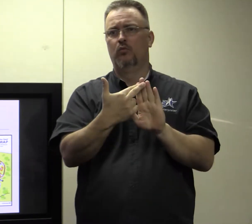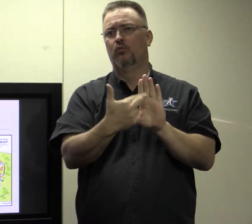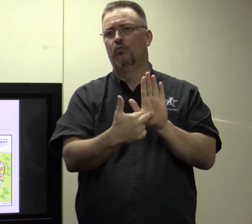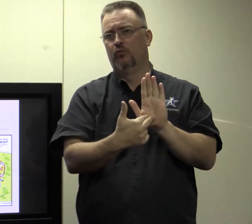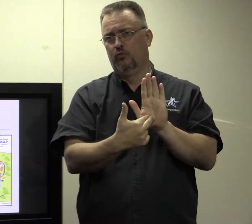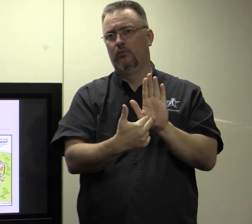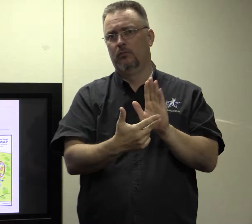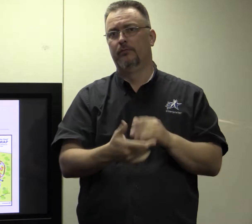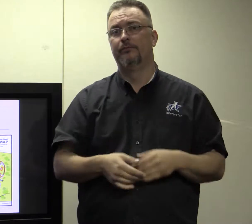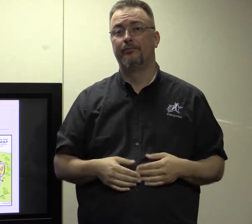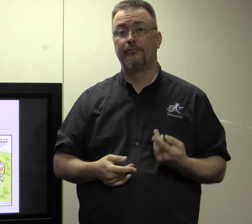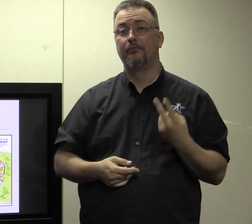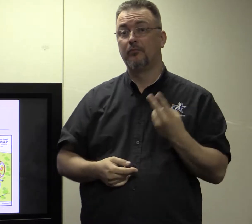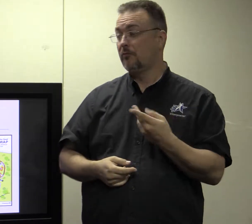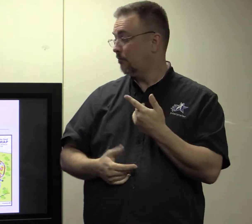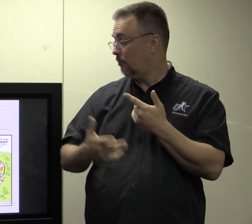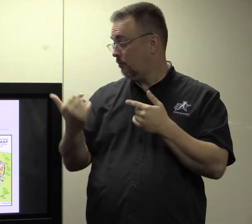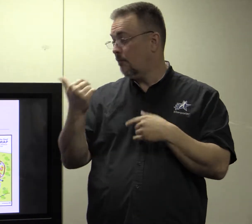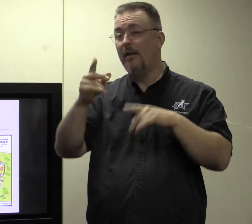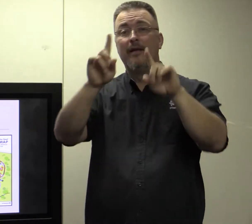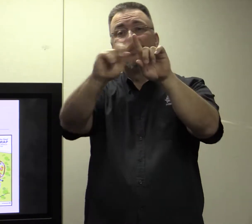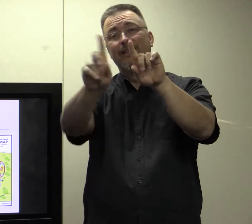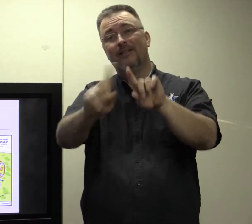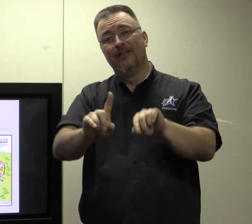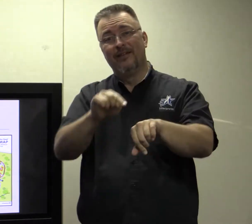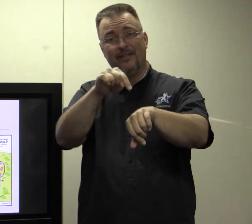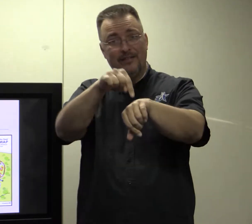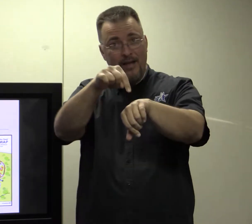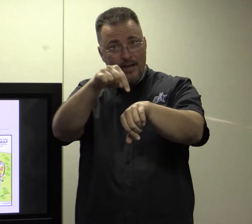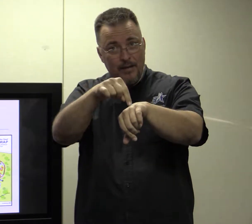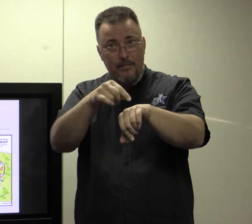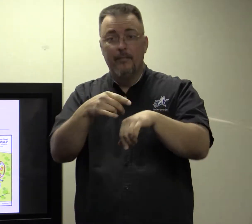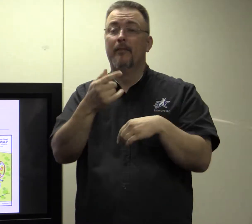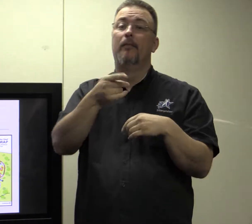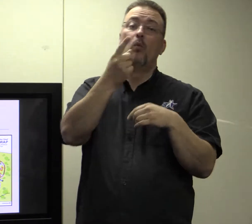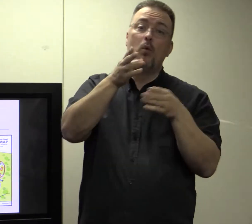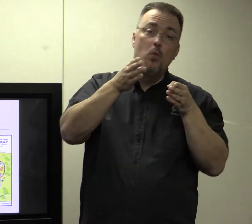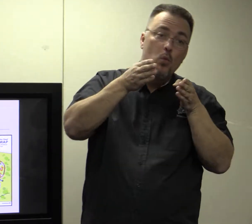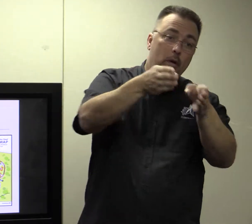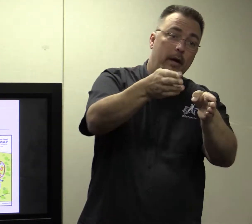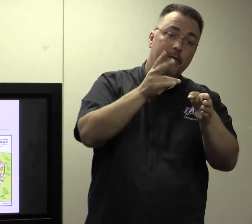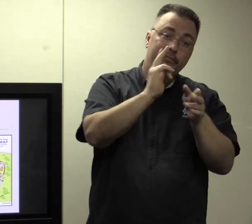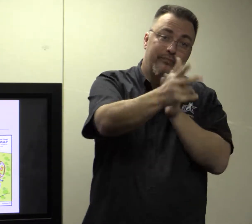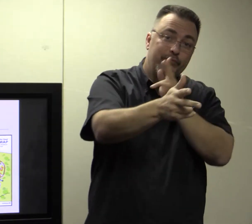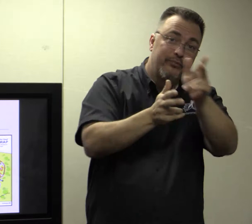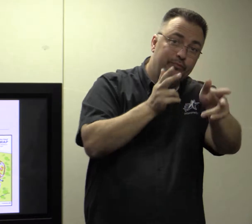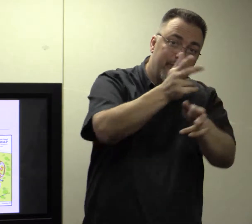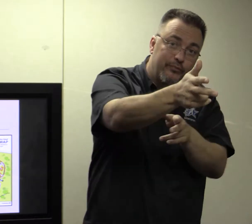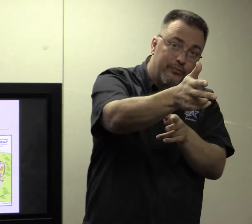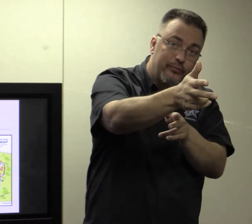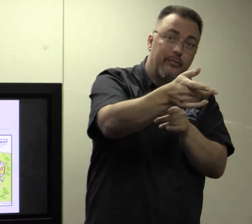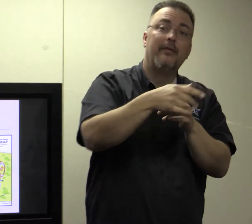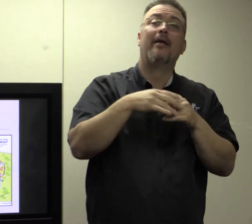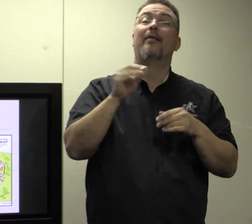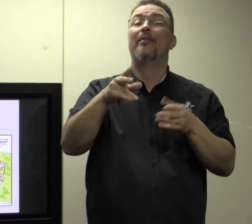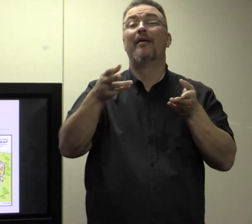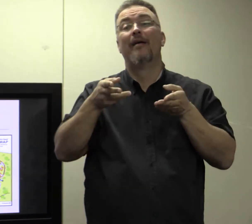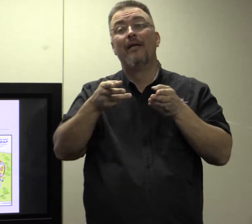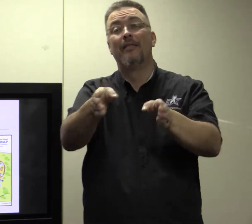Notice the different times where we have one way only, and this allows our buses to get